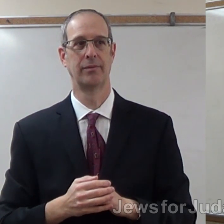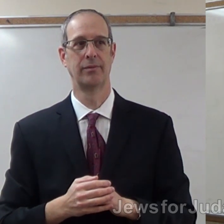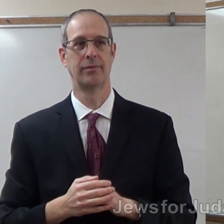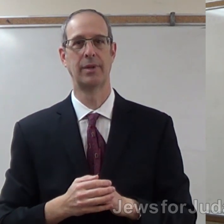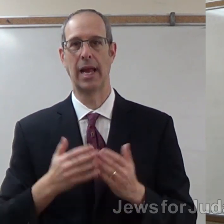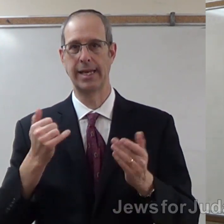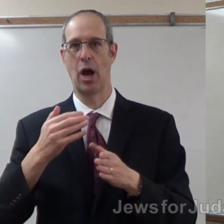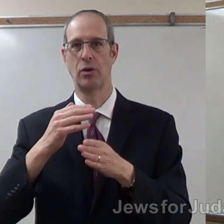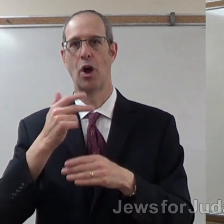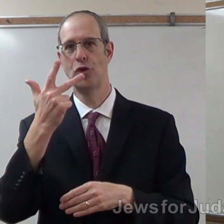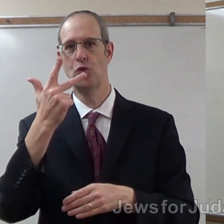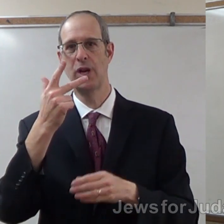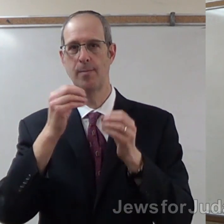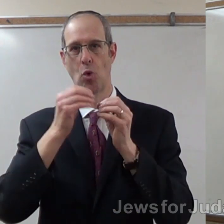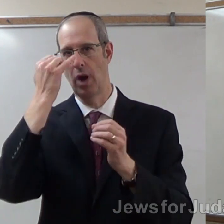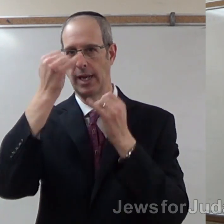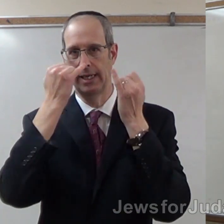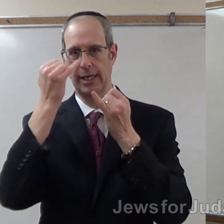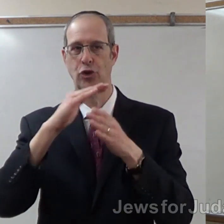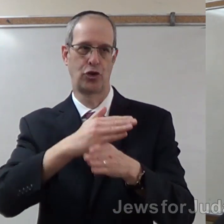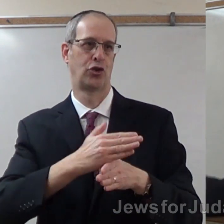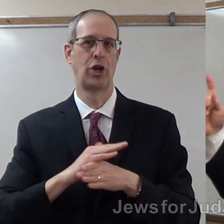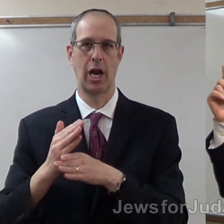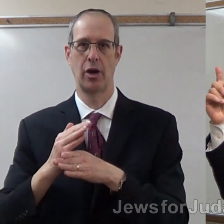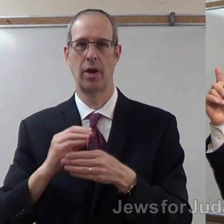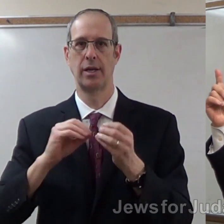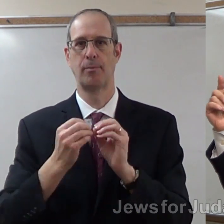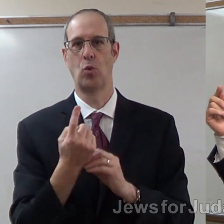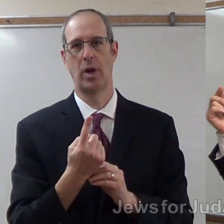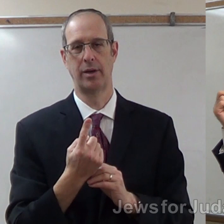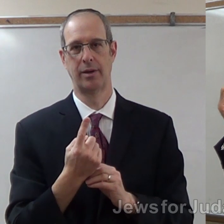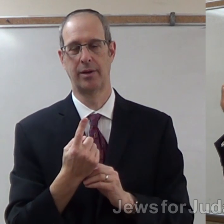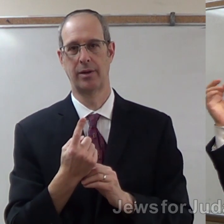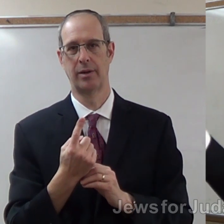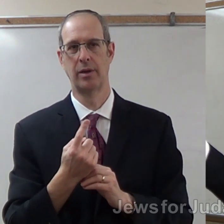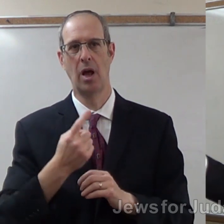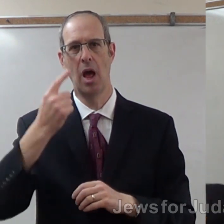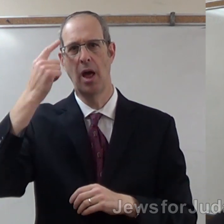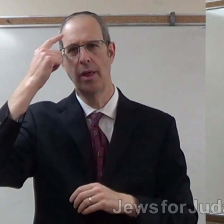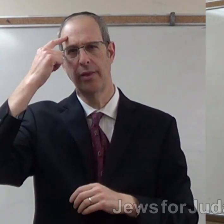I'm going to share three more ideas. Number